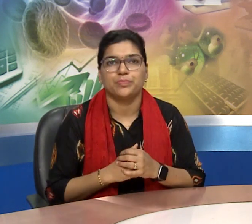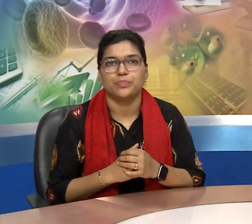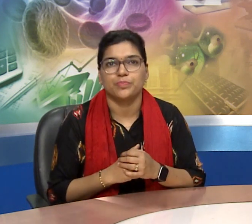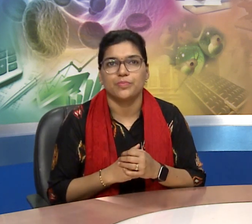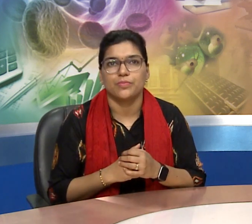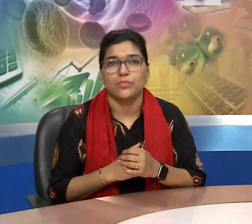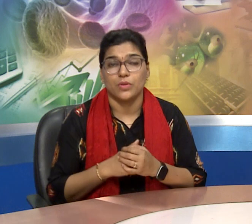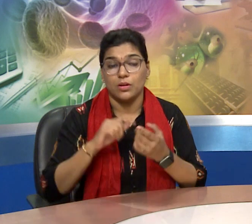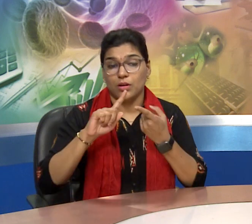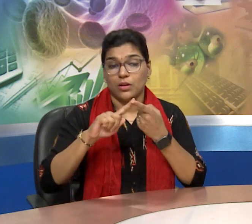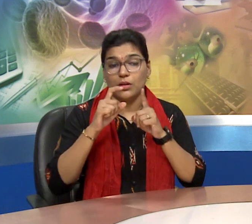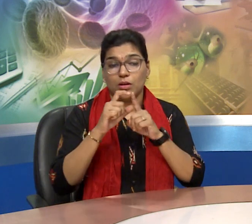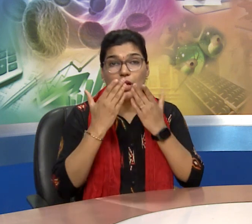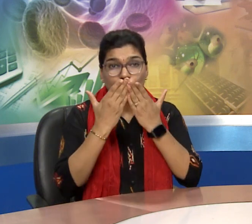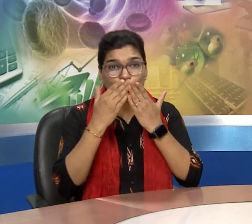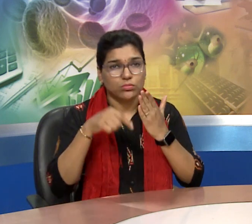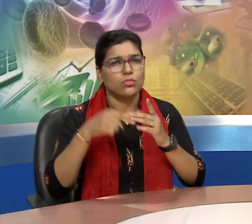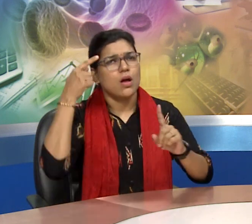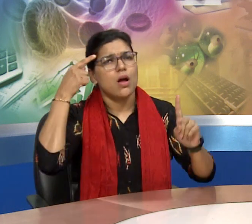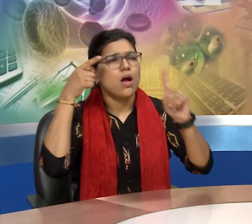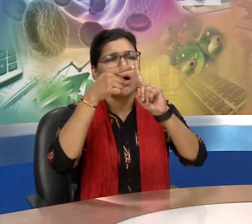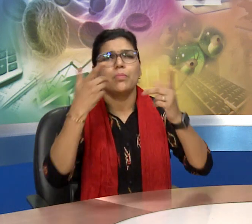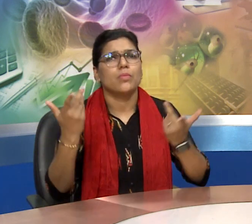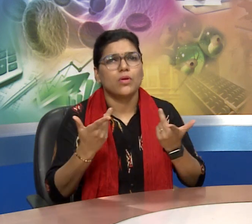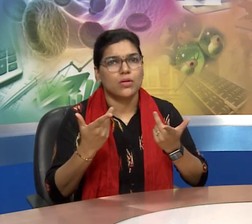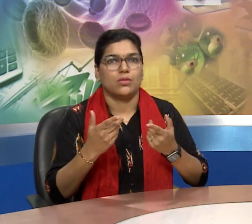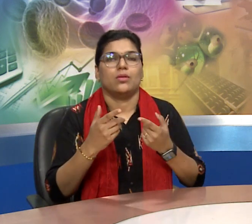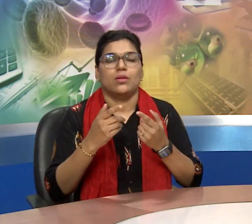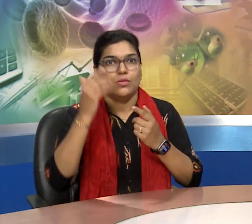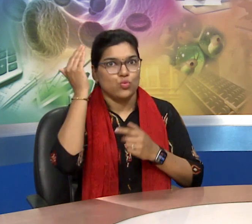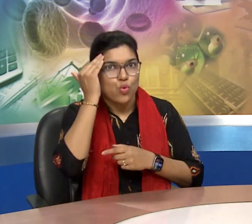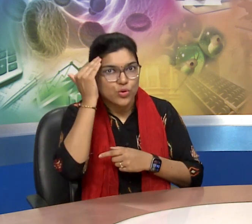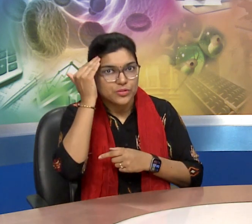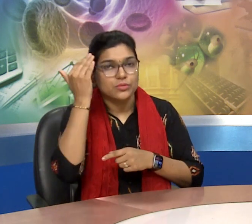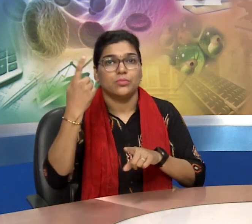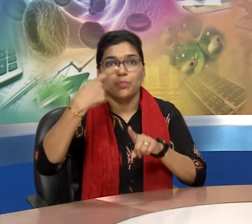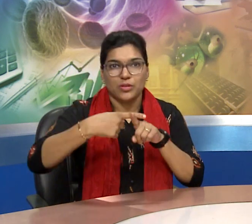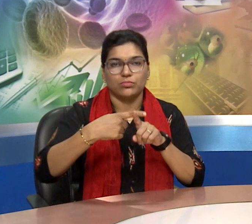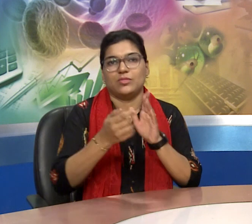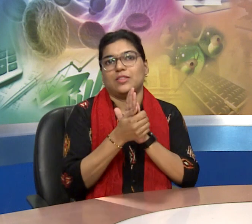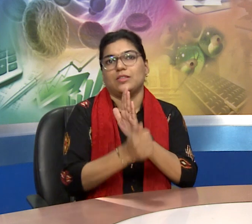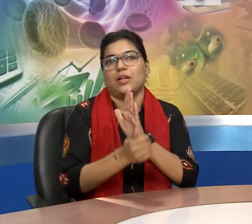topic is the library as a people's university. We all know